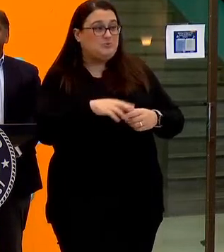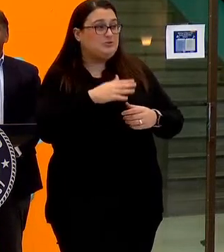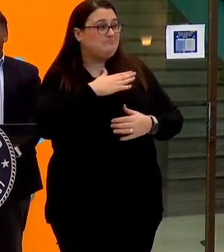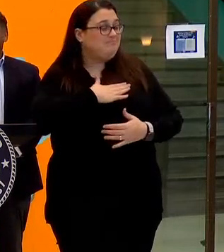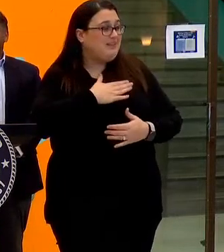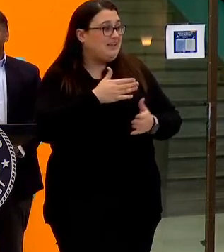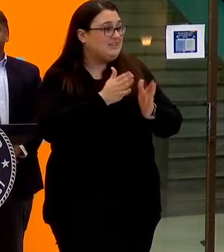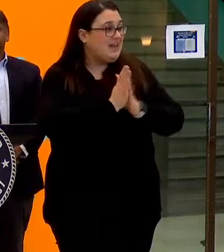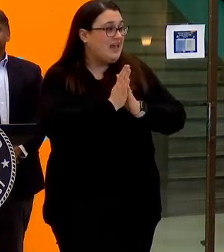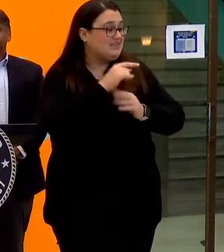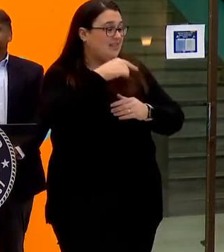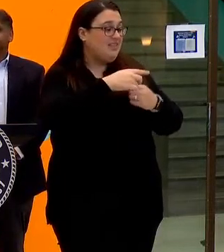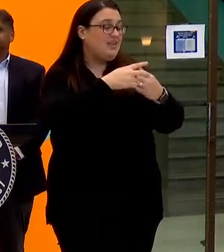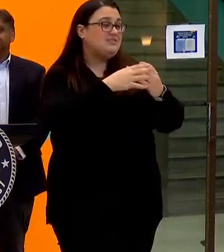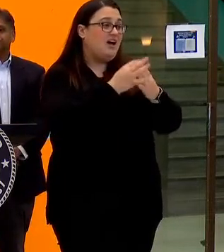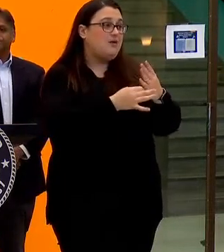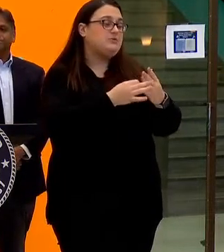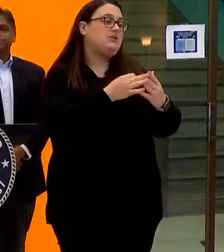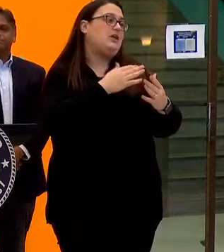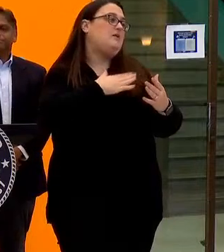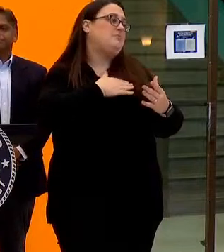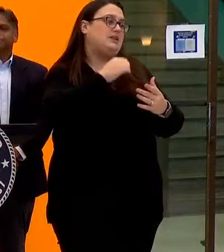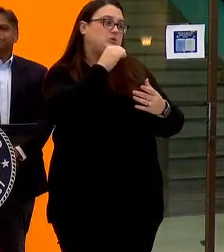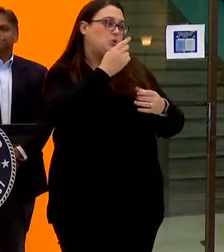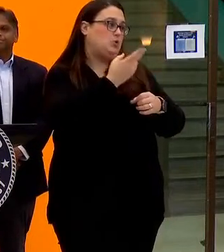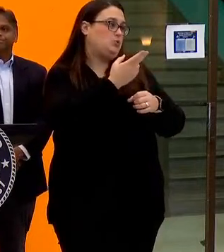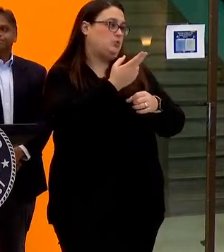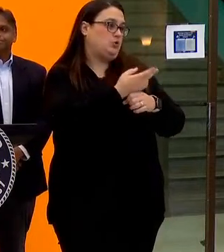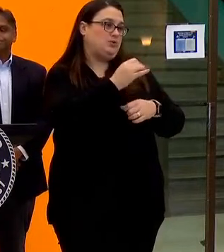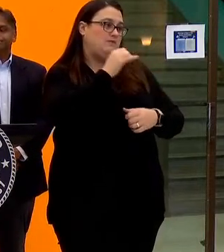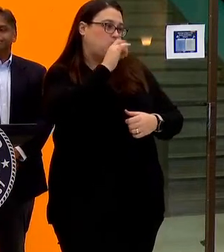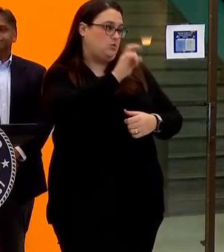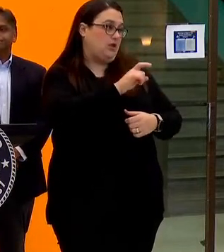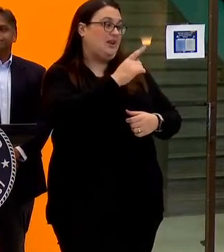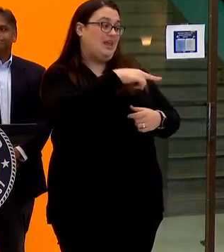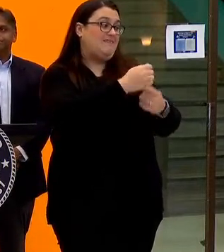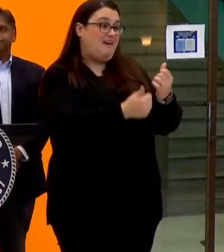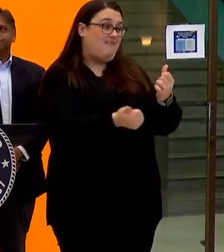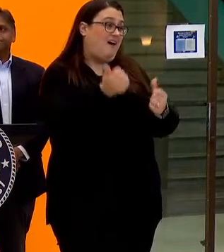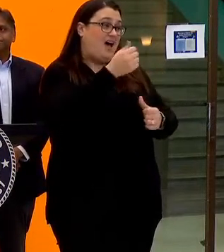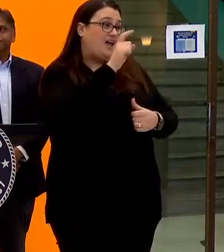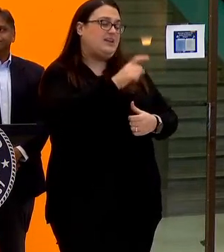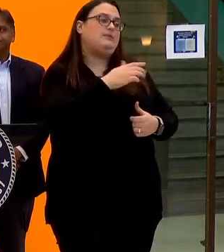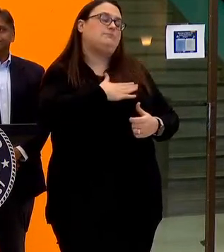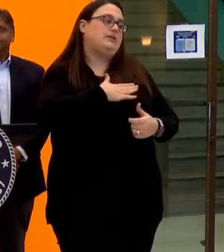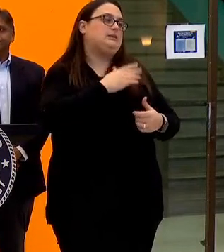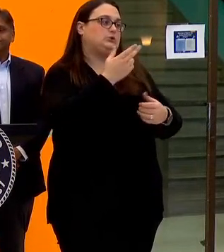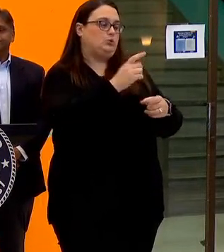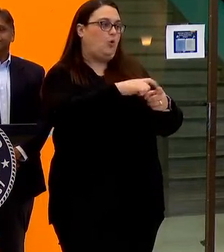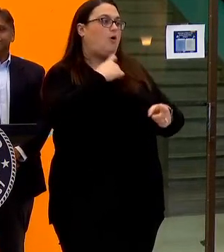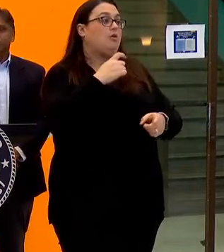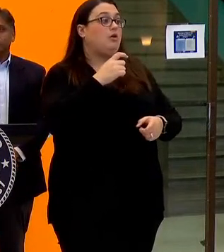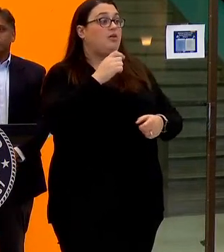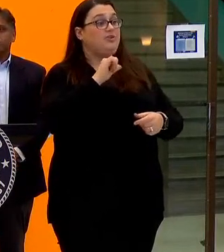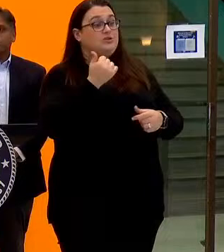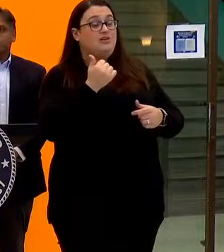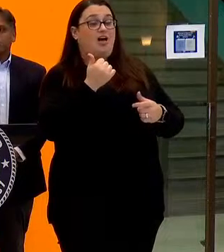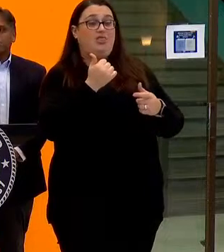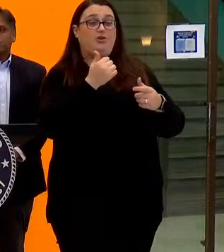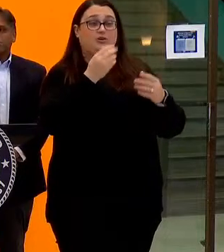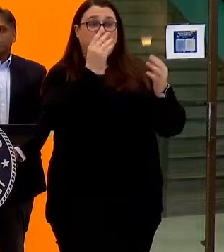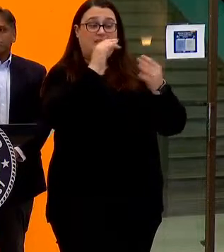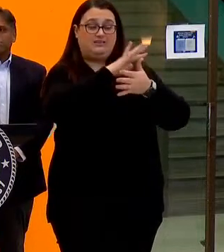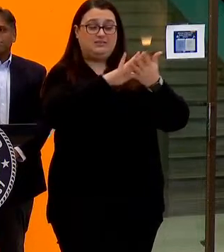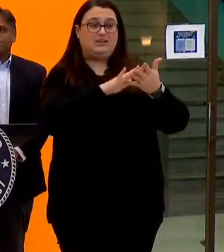you reserve this option for those with the greatest need. Yesterday, I provided you with several considerations as you make your